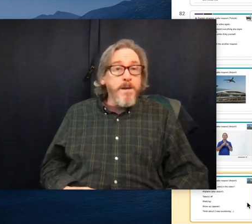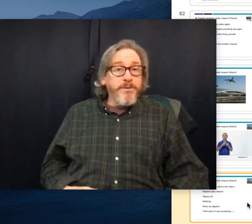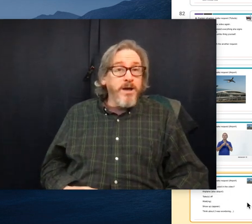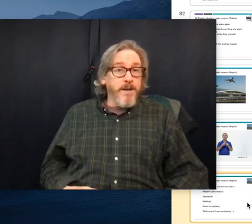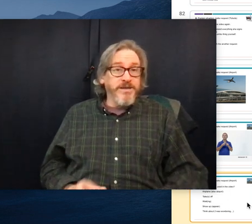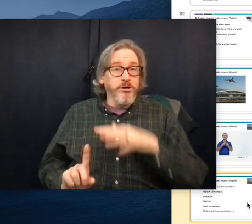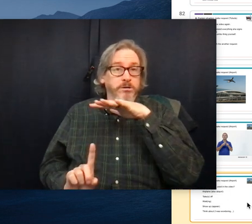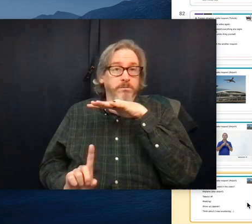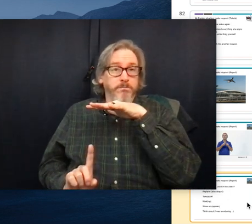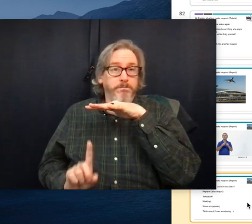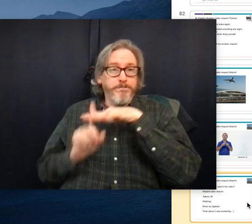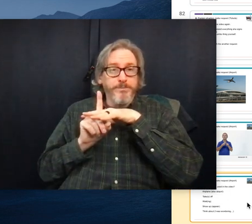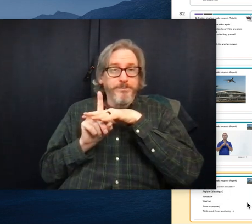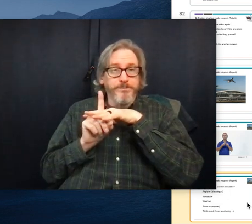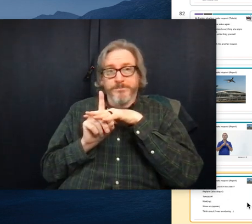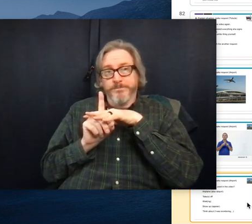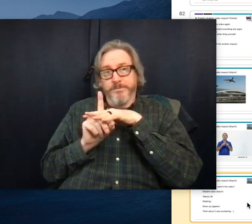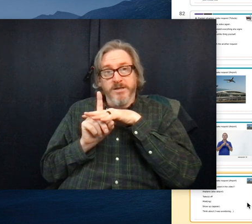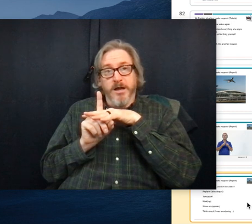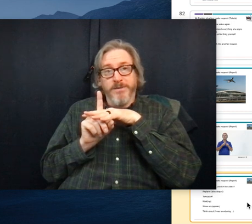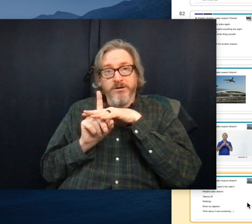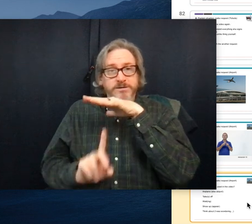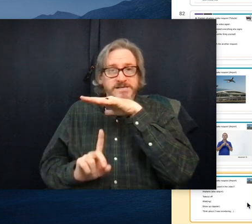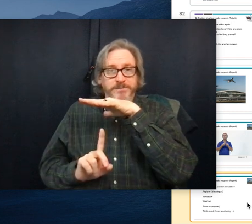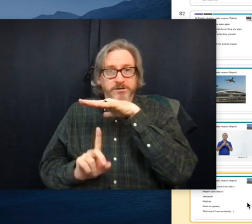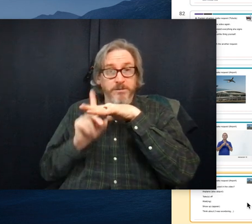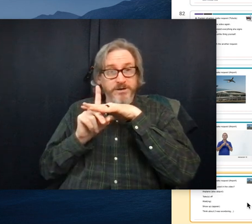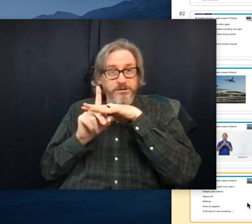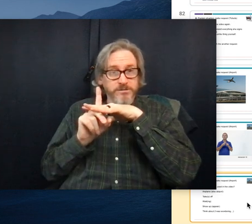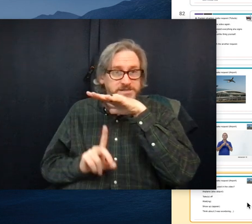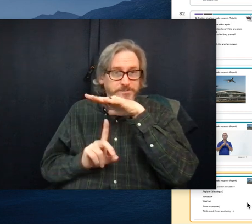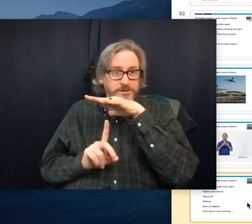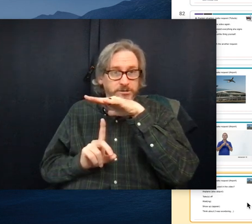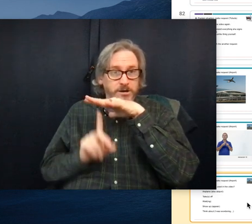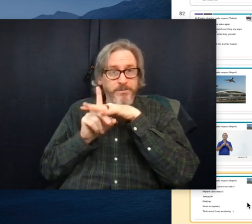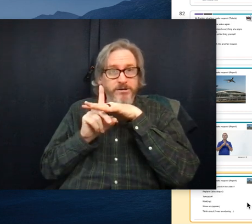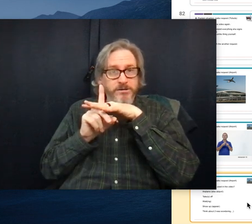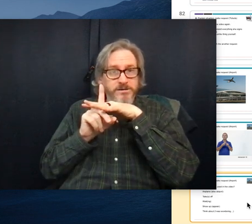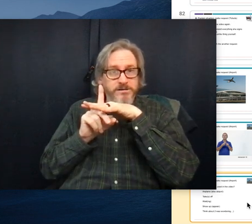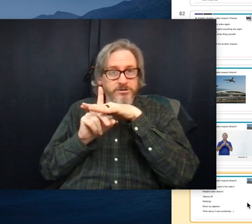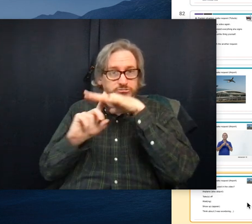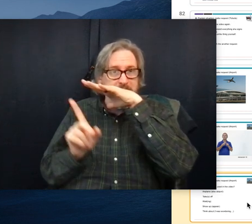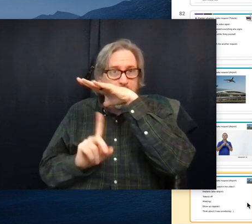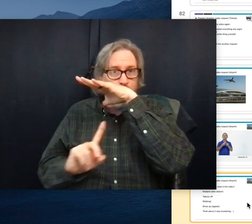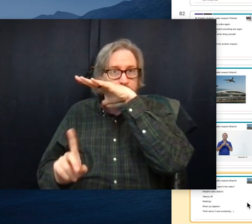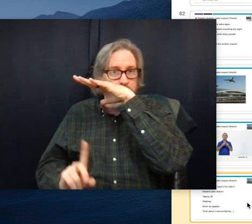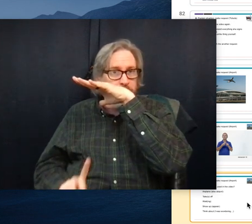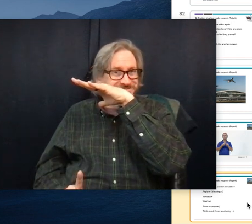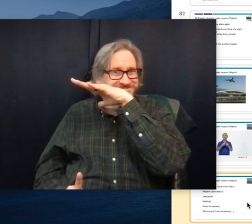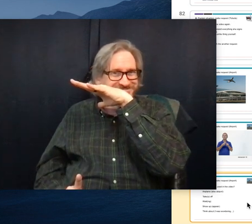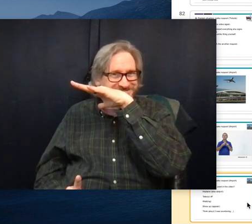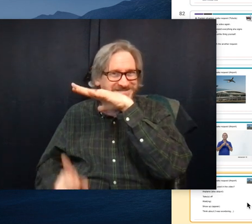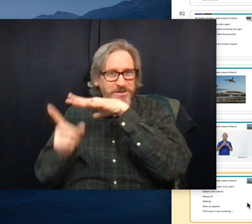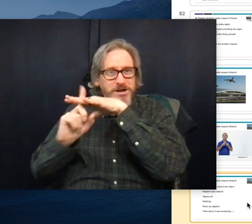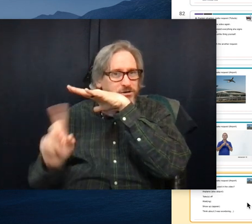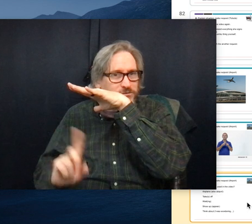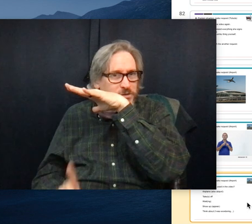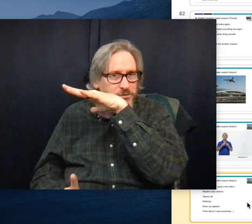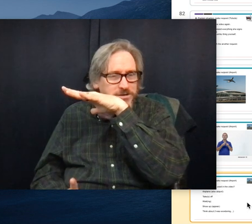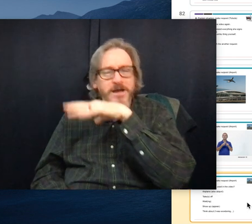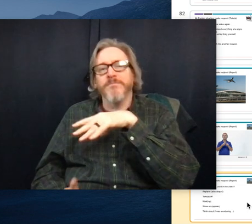different ways. Don't know how, or don't know how.